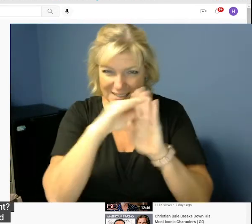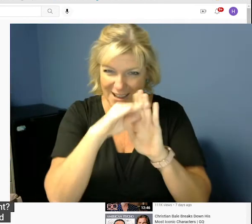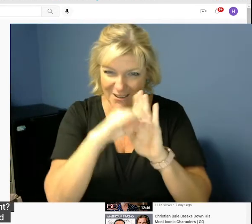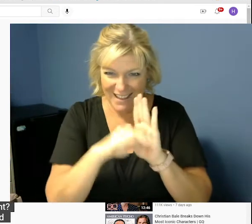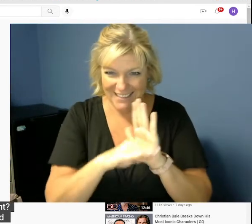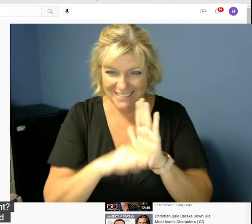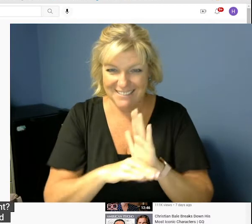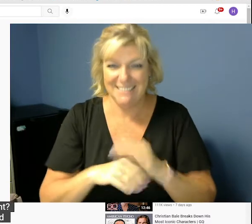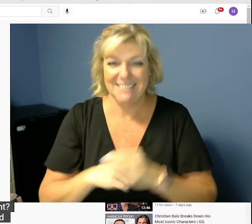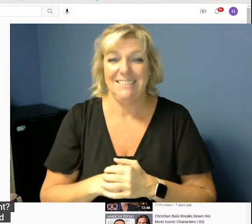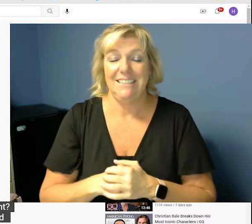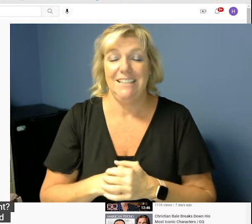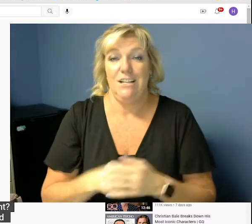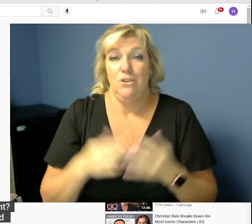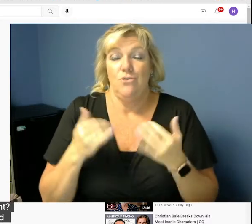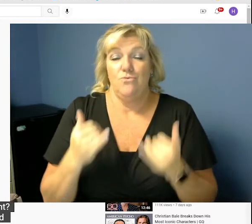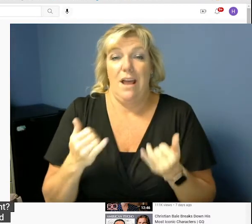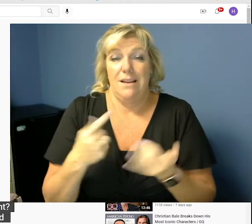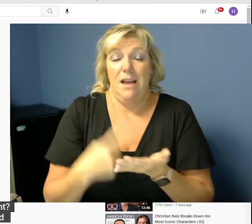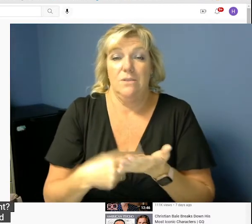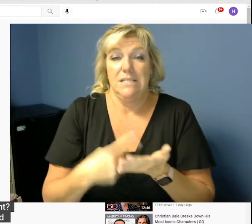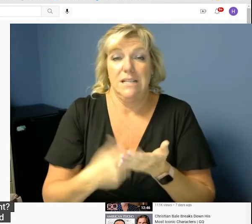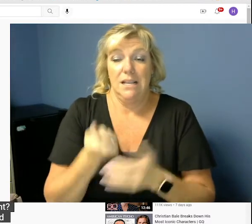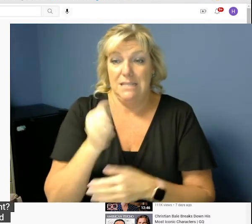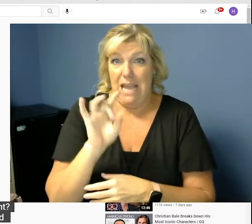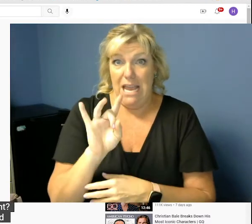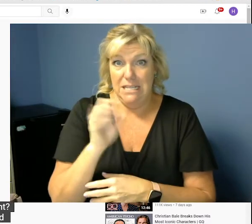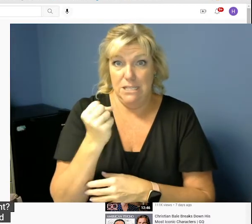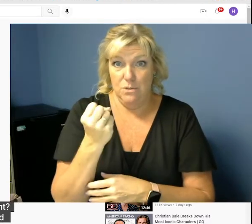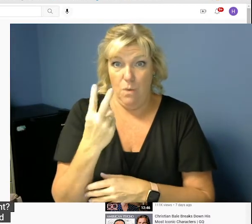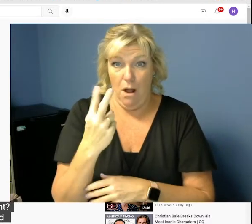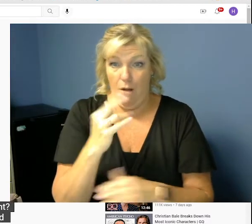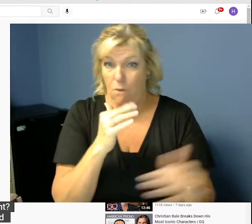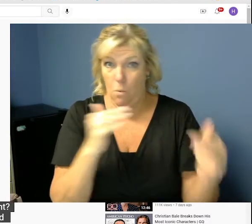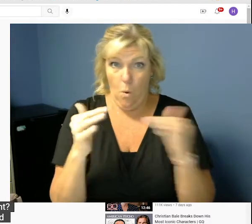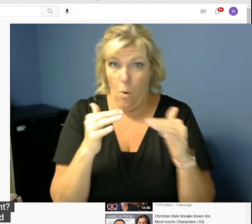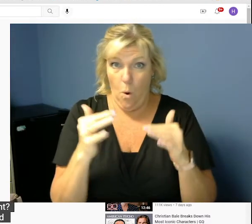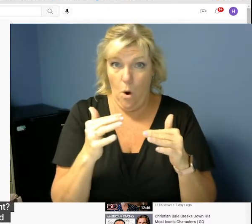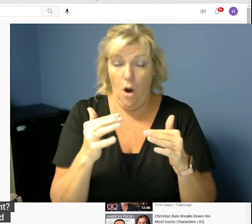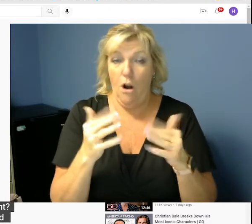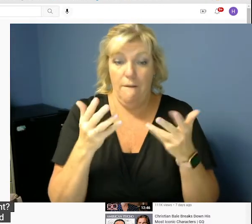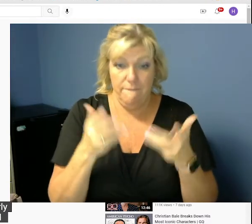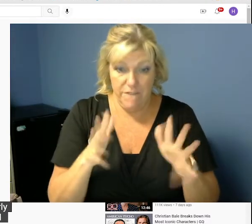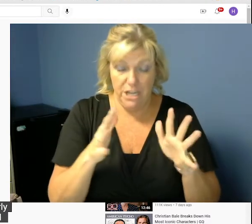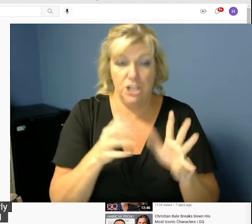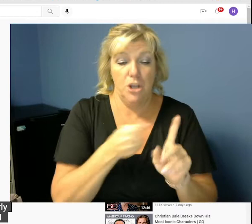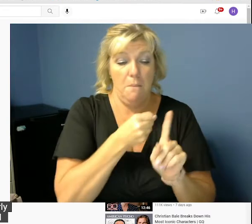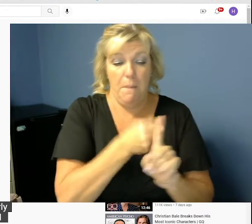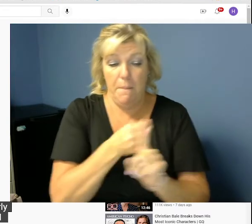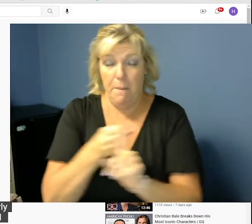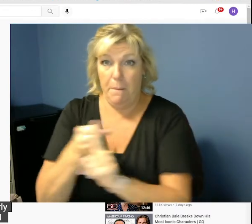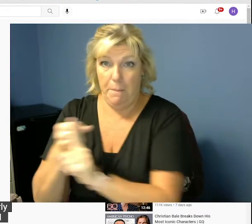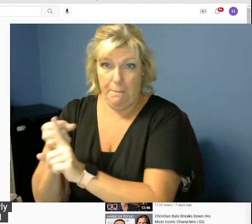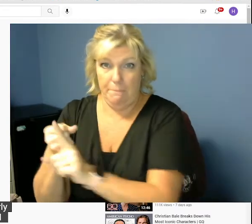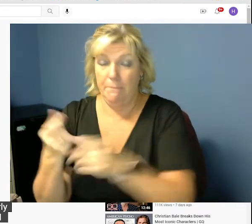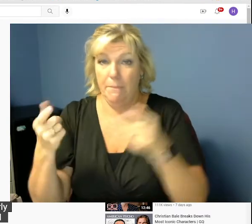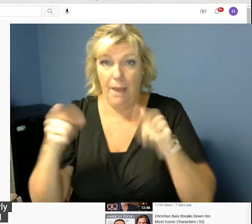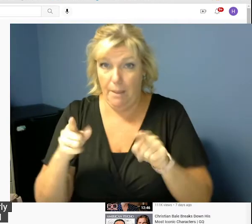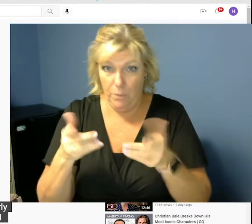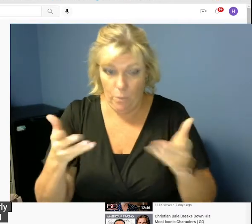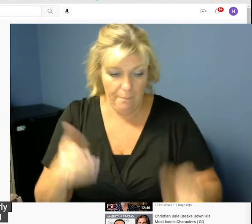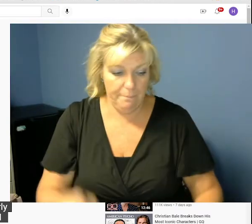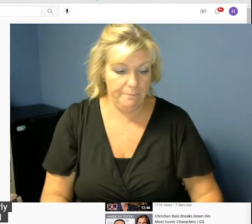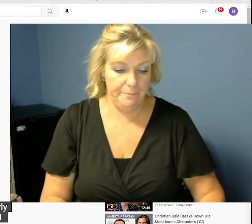looking at the consequences of the War of 1812, right? We're looking at particularly nationalism, and we're looking at